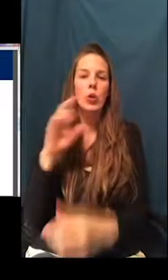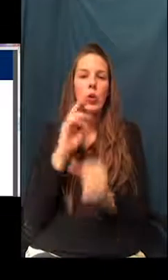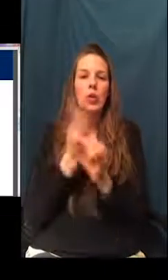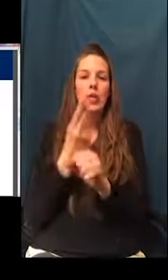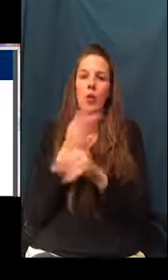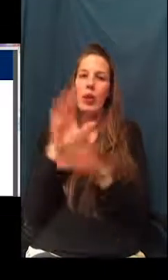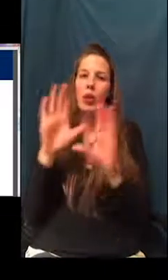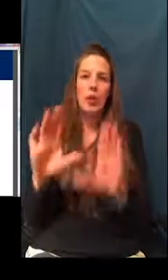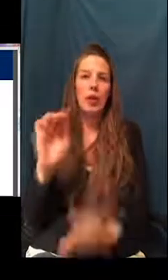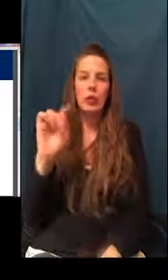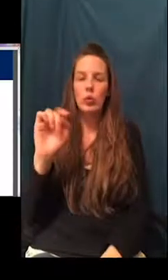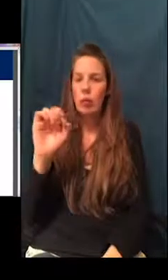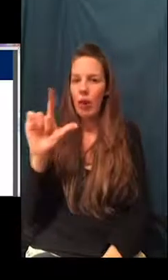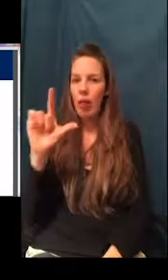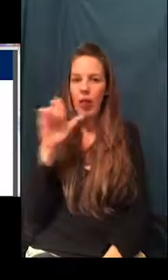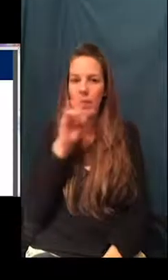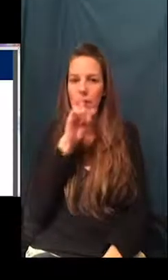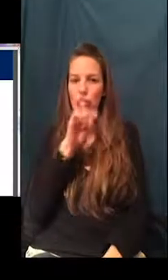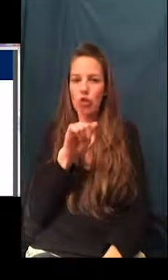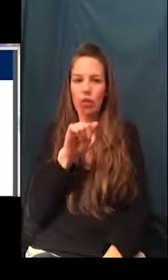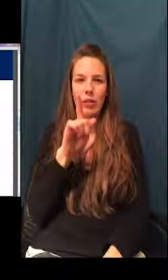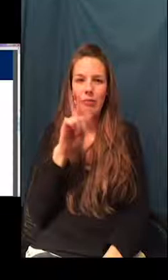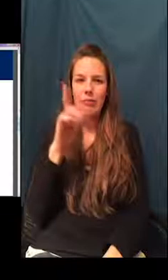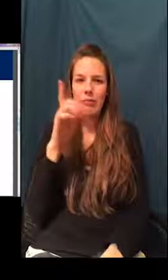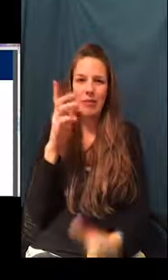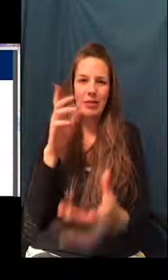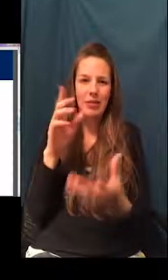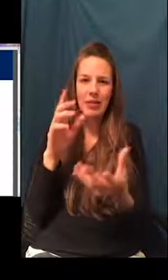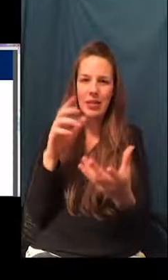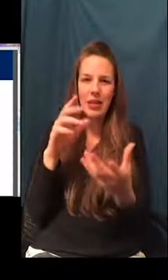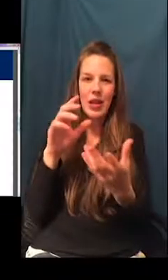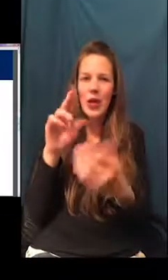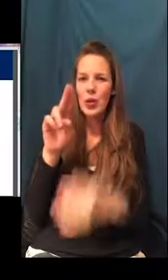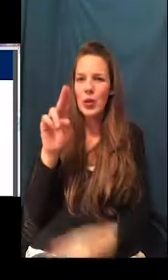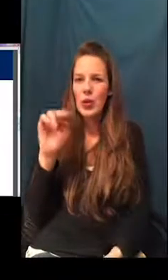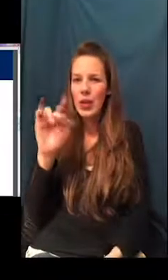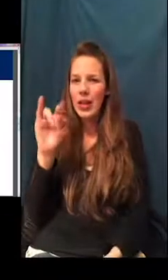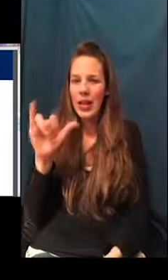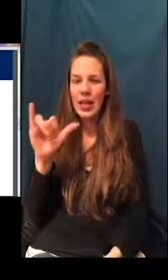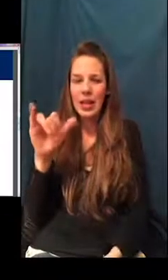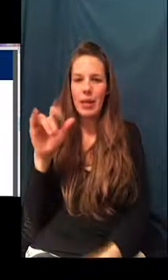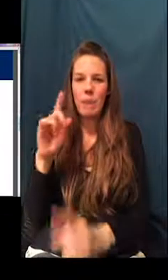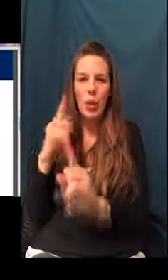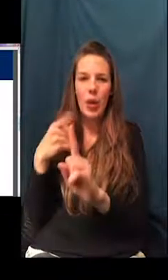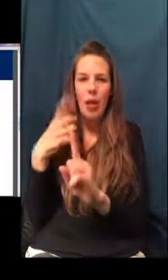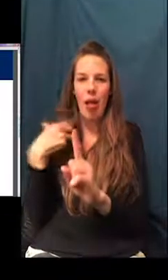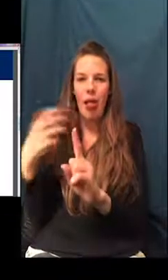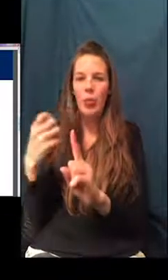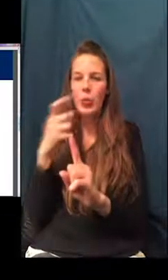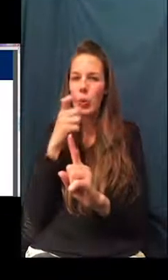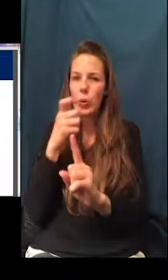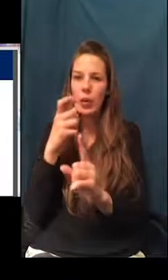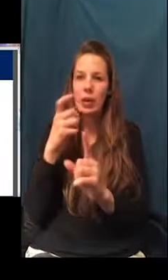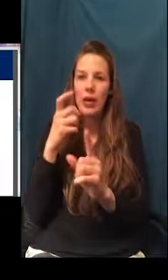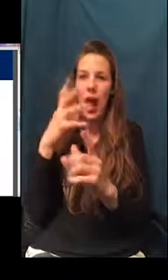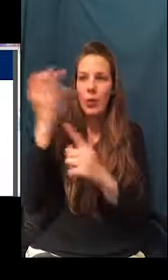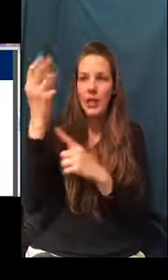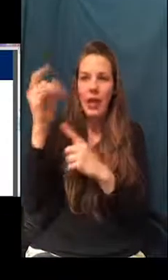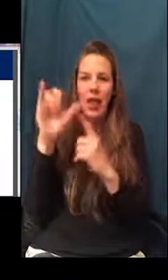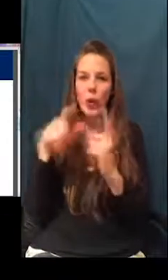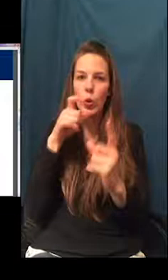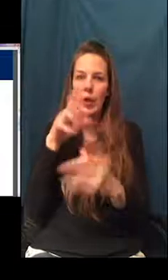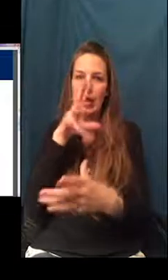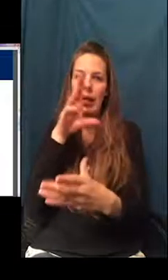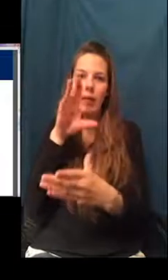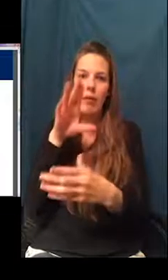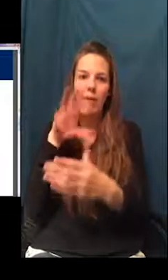really great tool. I'm not really sure outside of Unity Point Health who can get on that, but it is called Silver Cloud